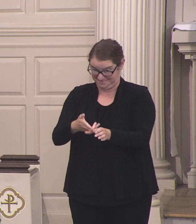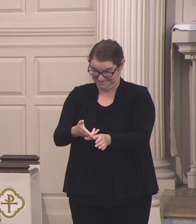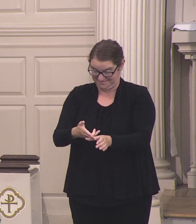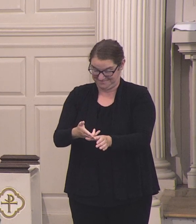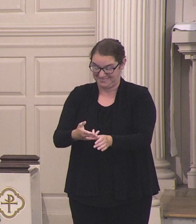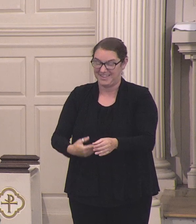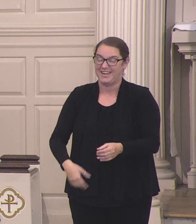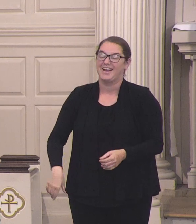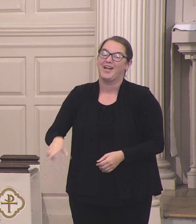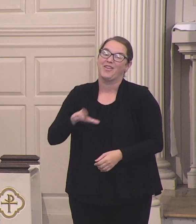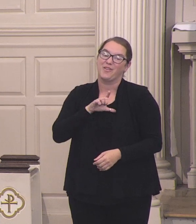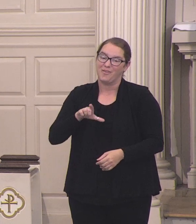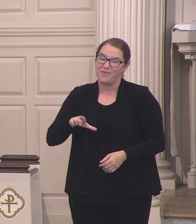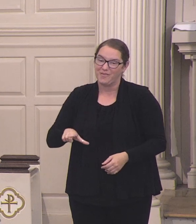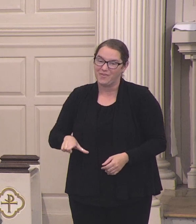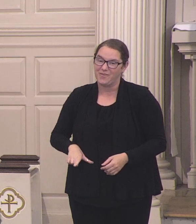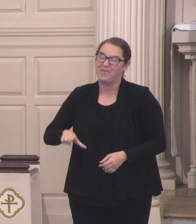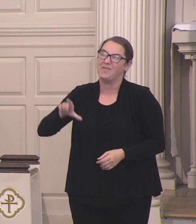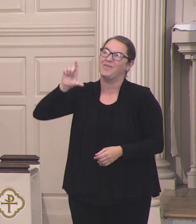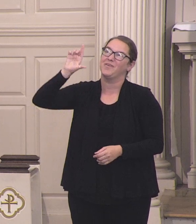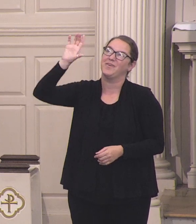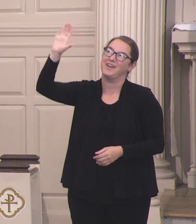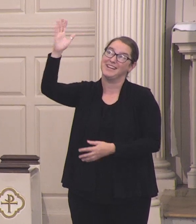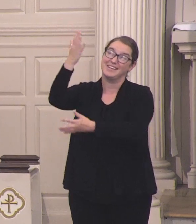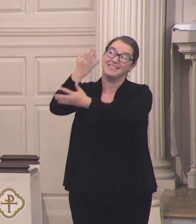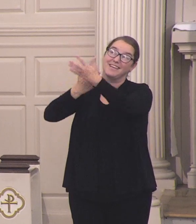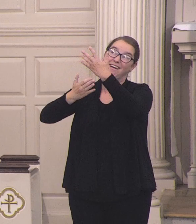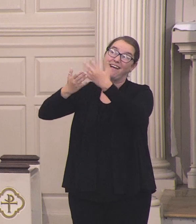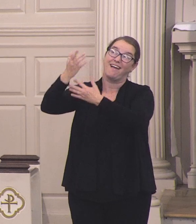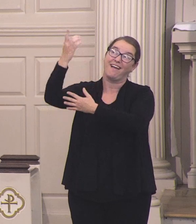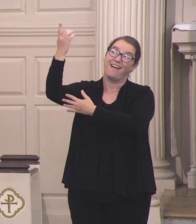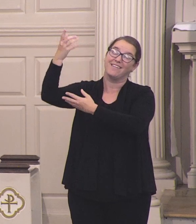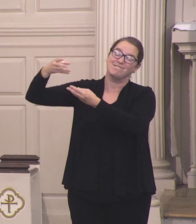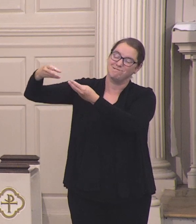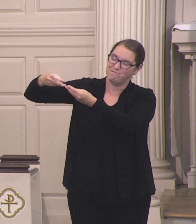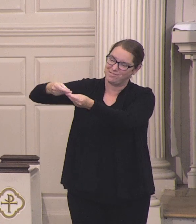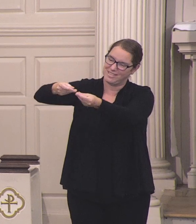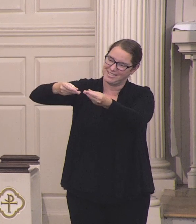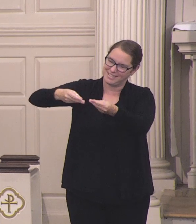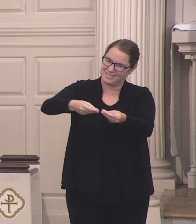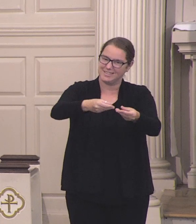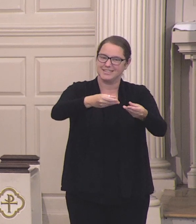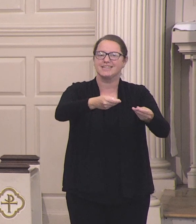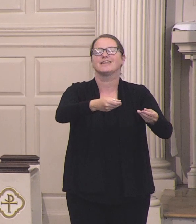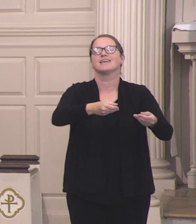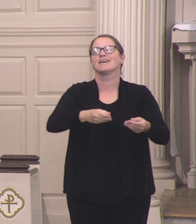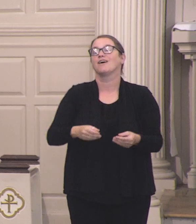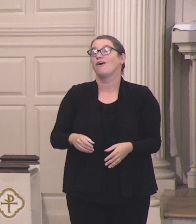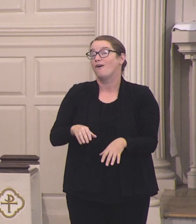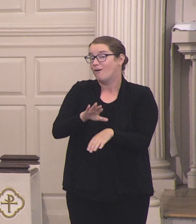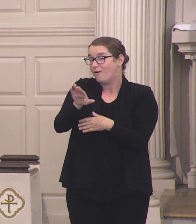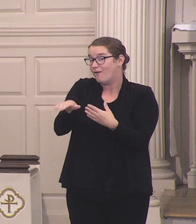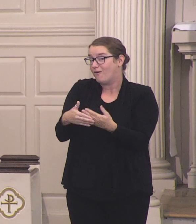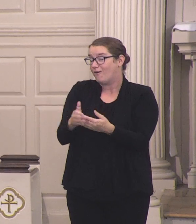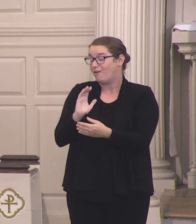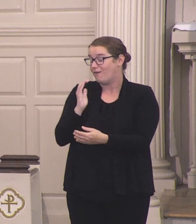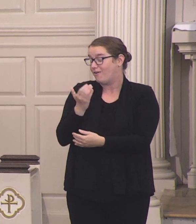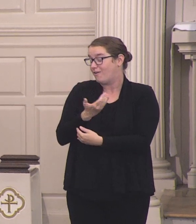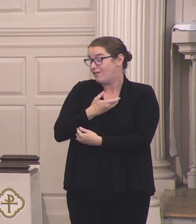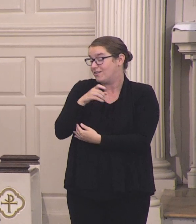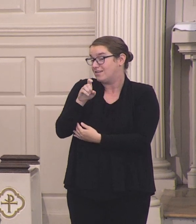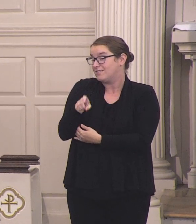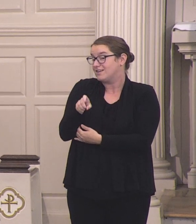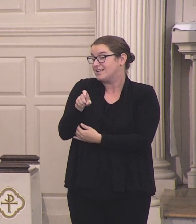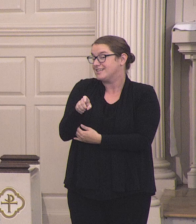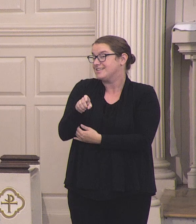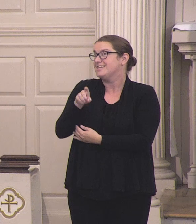The hand of the Lord feeds us. He answers